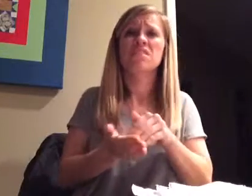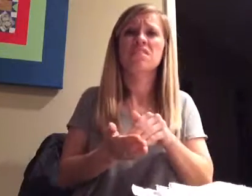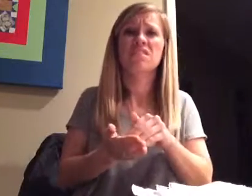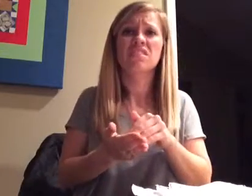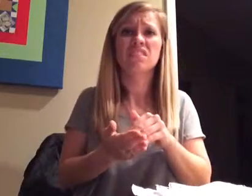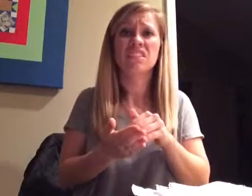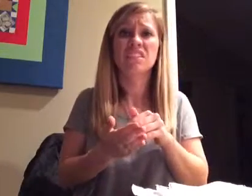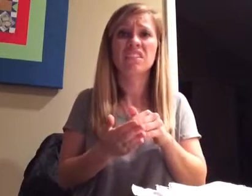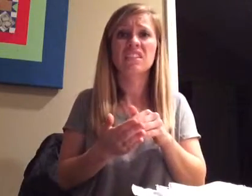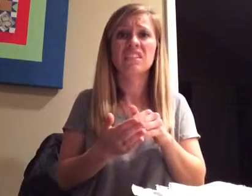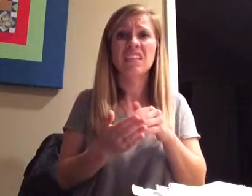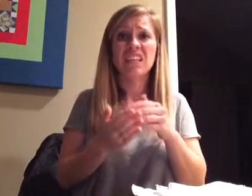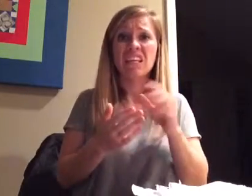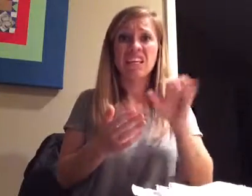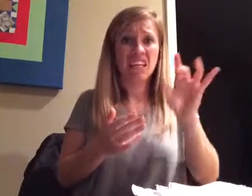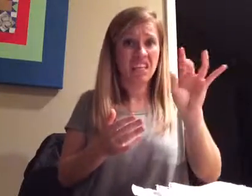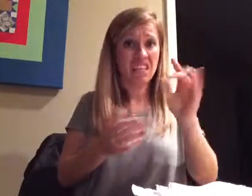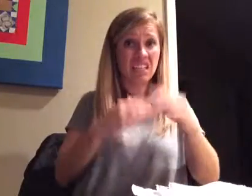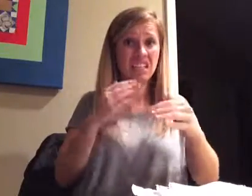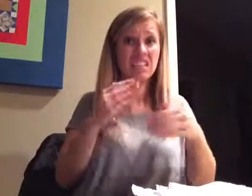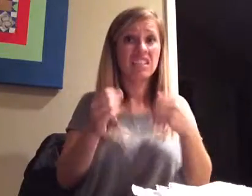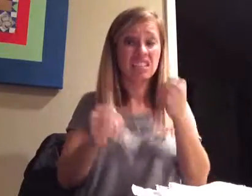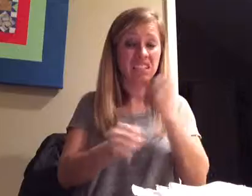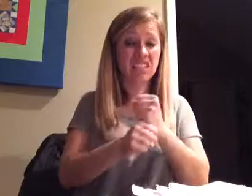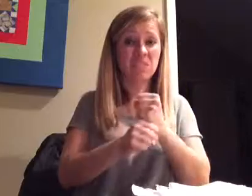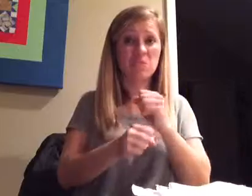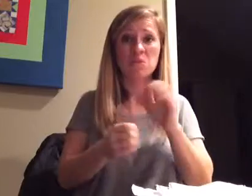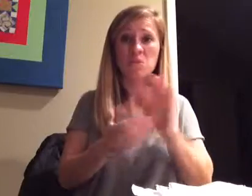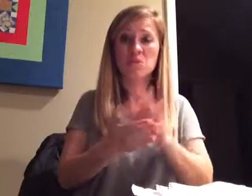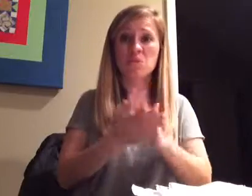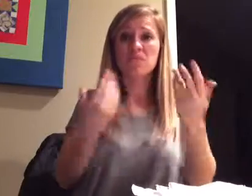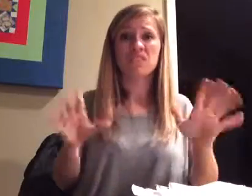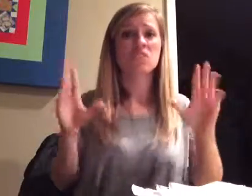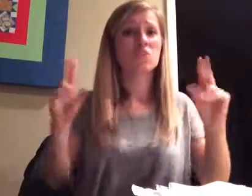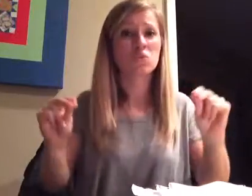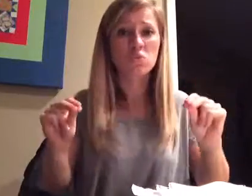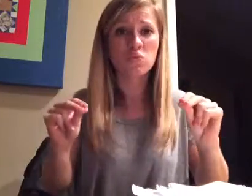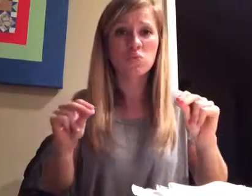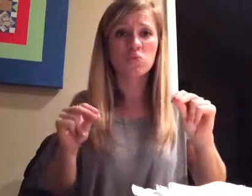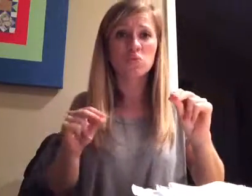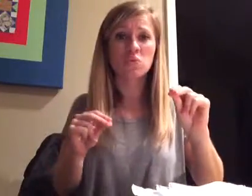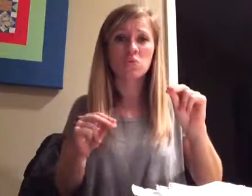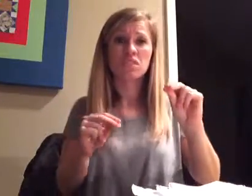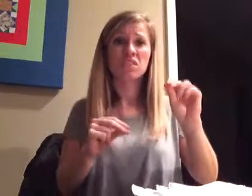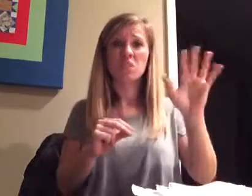Nearly 54 million, more than 1/4 of all America, have not even finished high school.